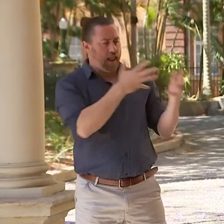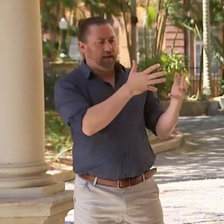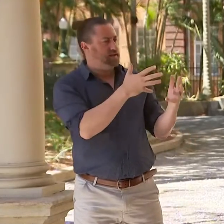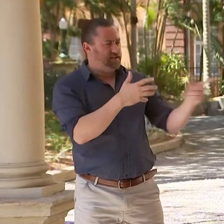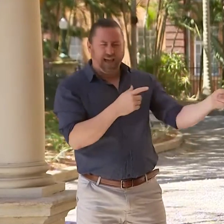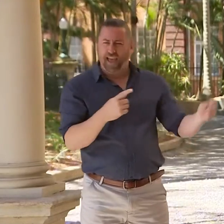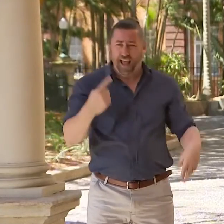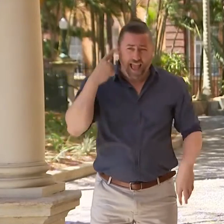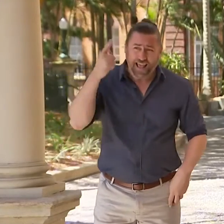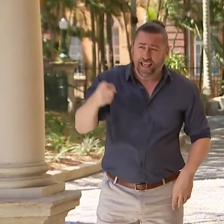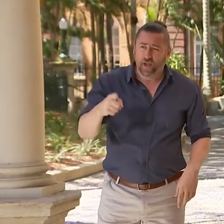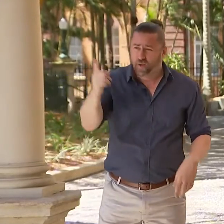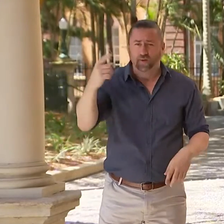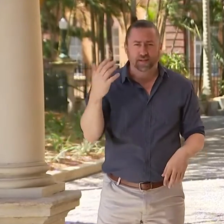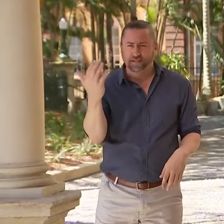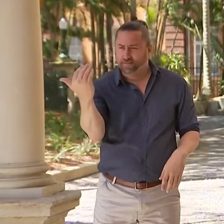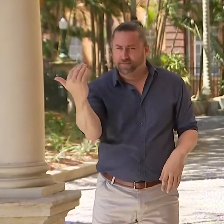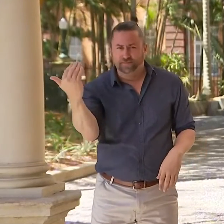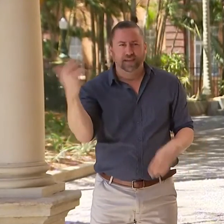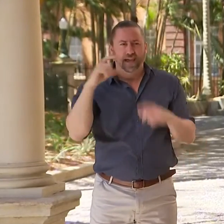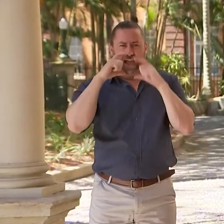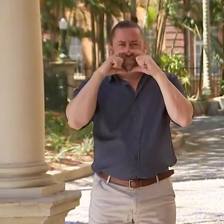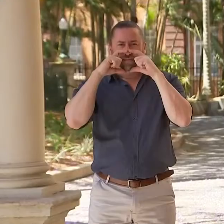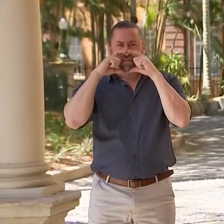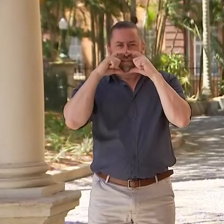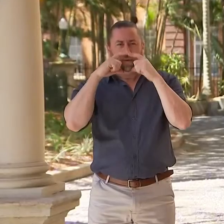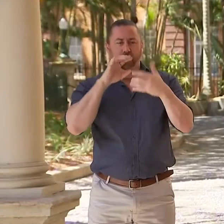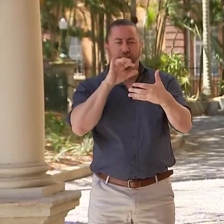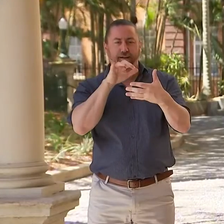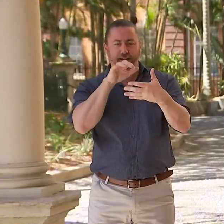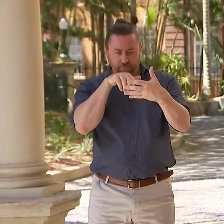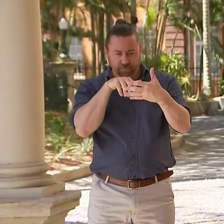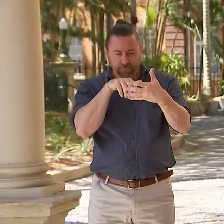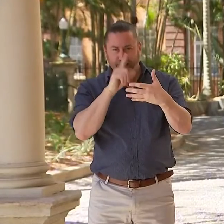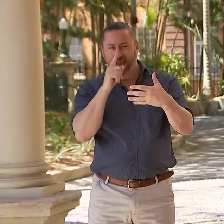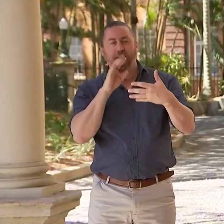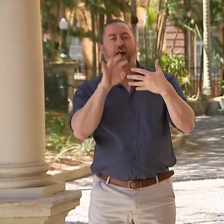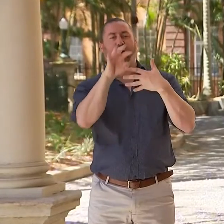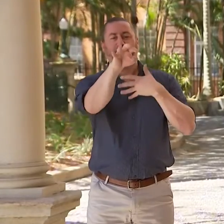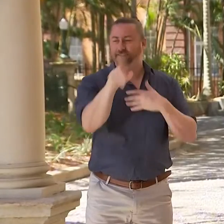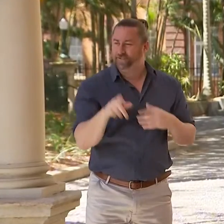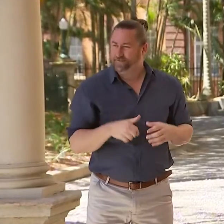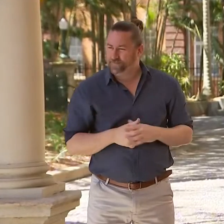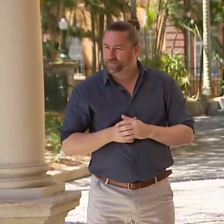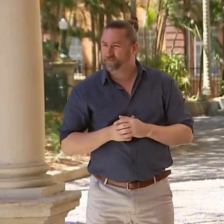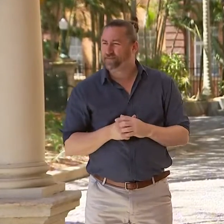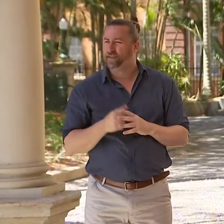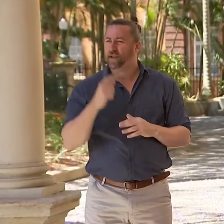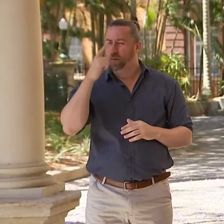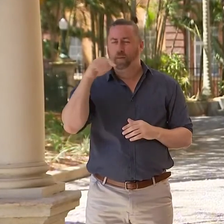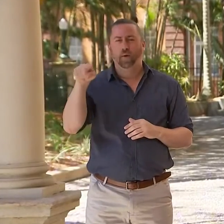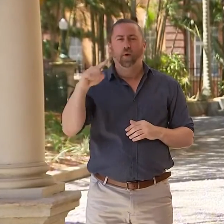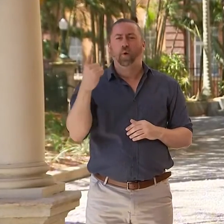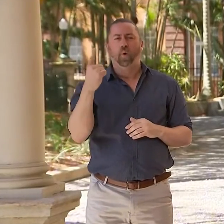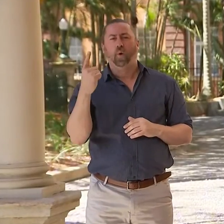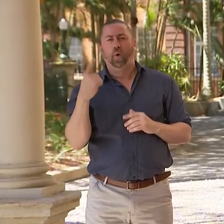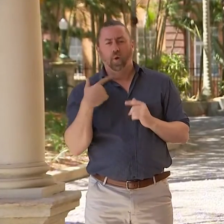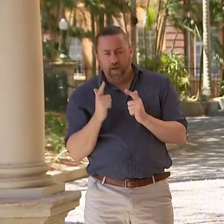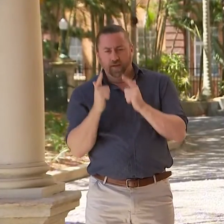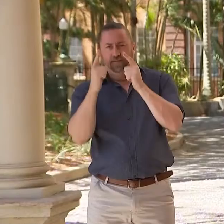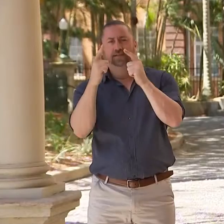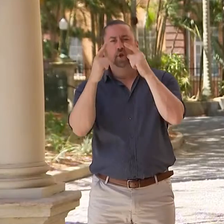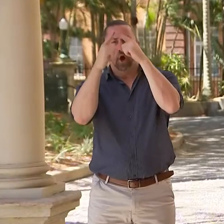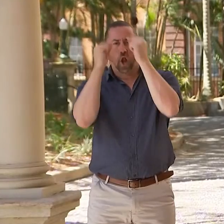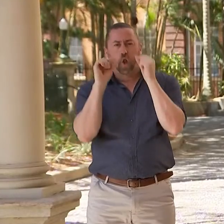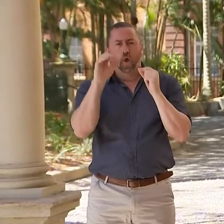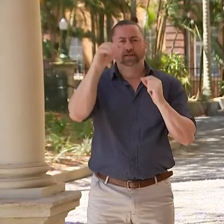I'm sorry, I can't understand you behind the mask. The people who haven't been able to go into their parents'